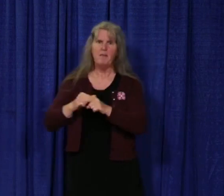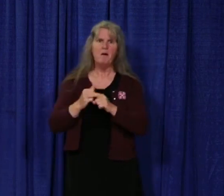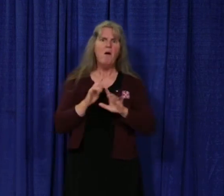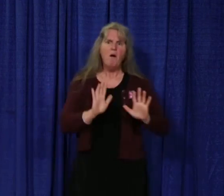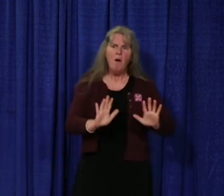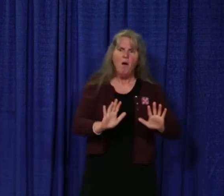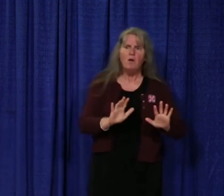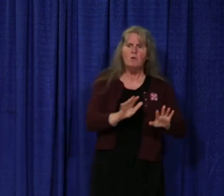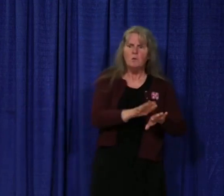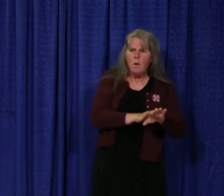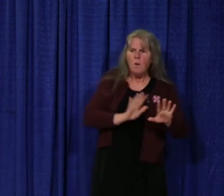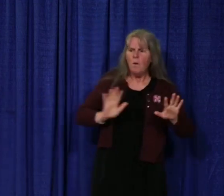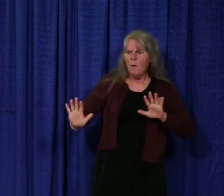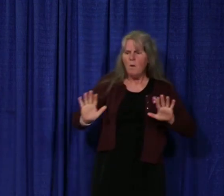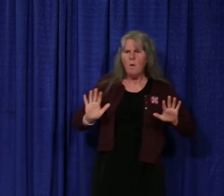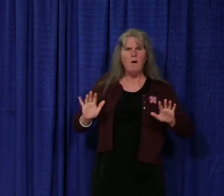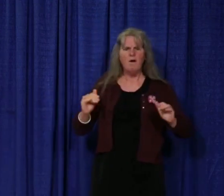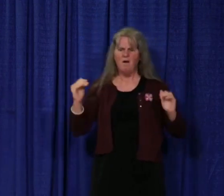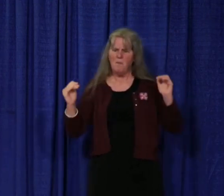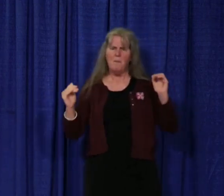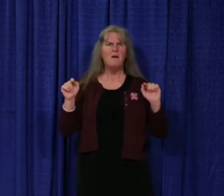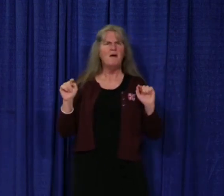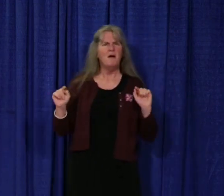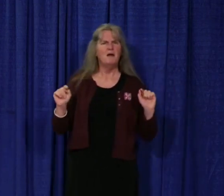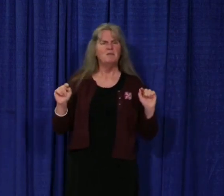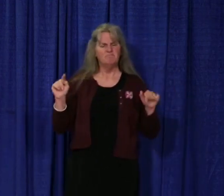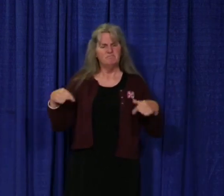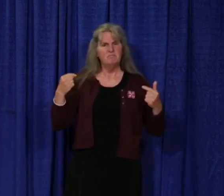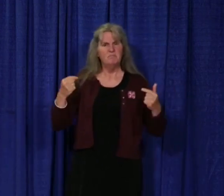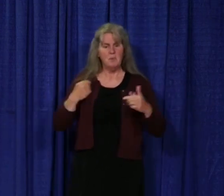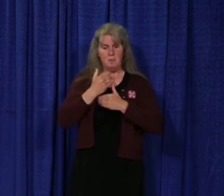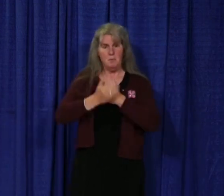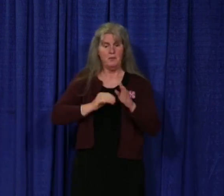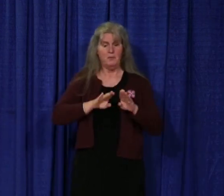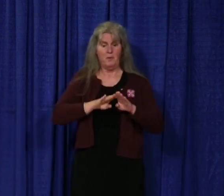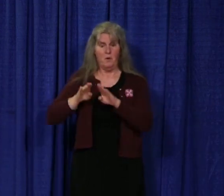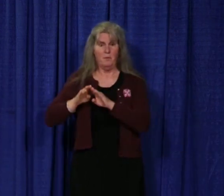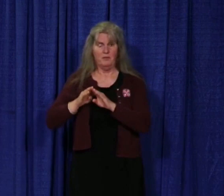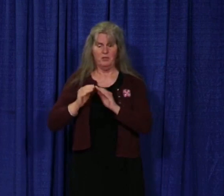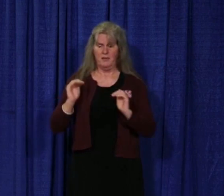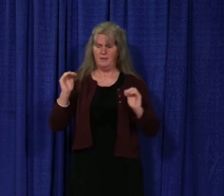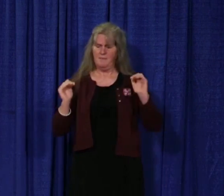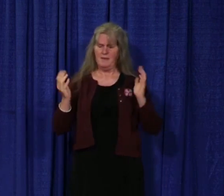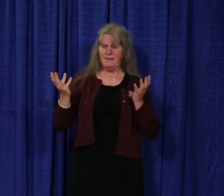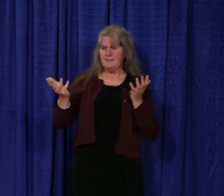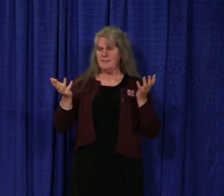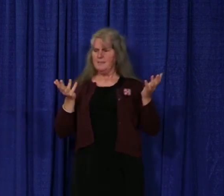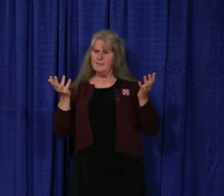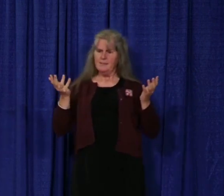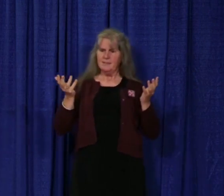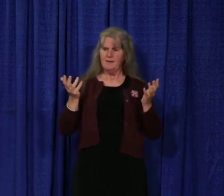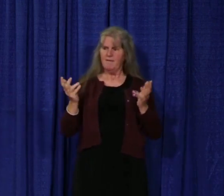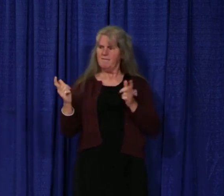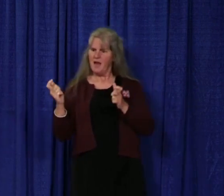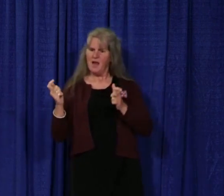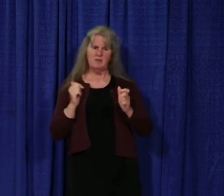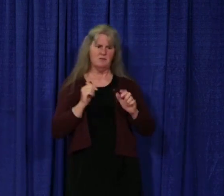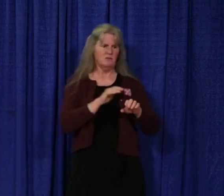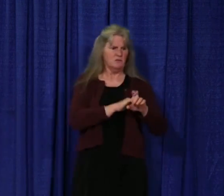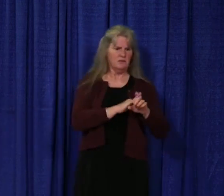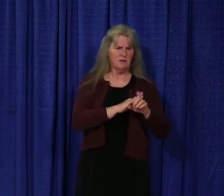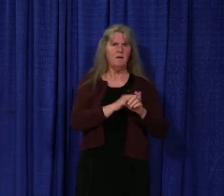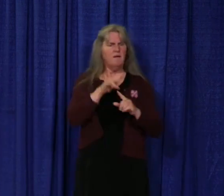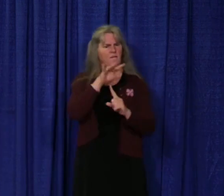moving too fast. As we have been throughout this process, we are balancing these levels of concerns with the science,